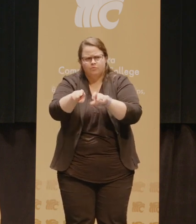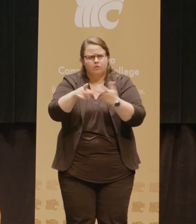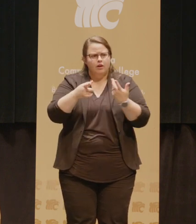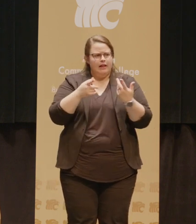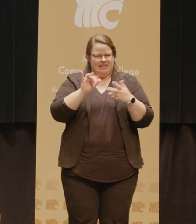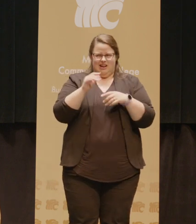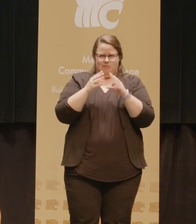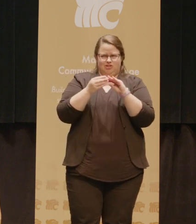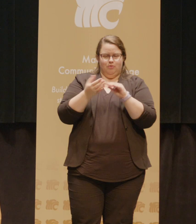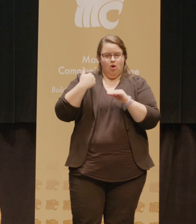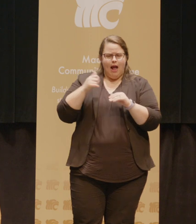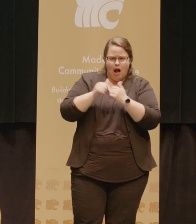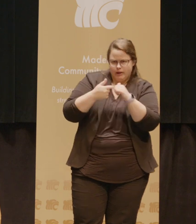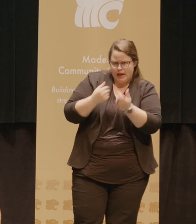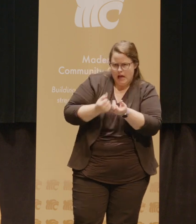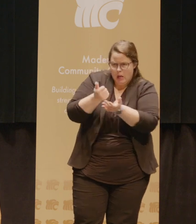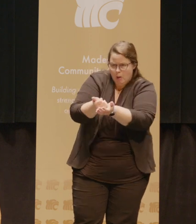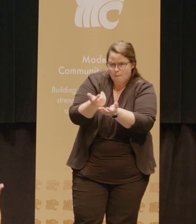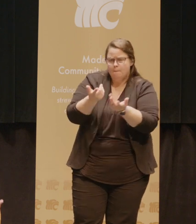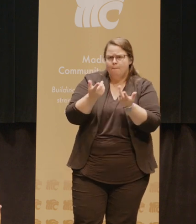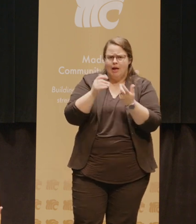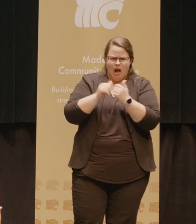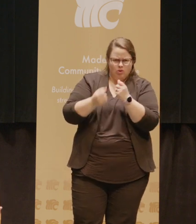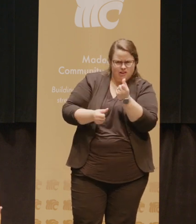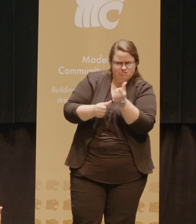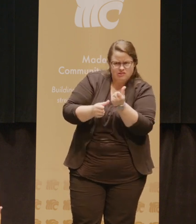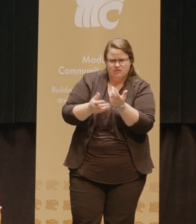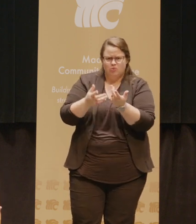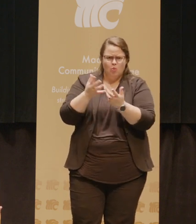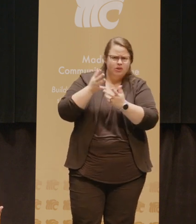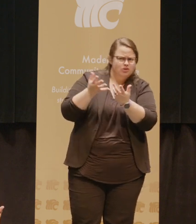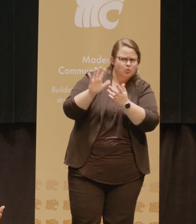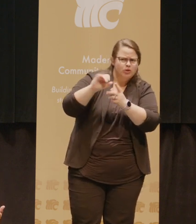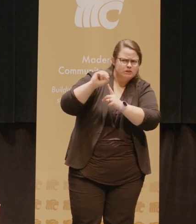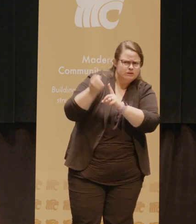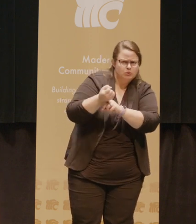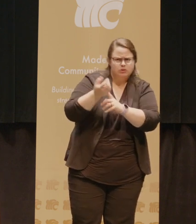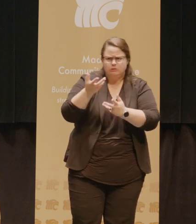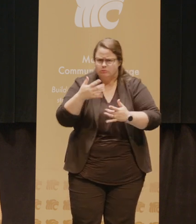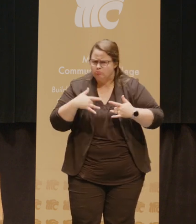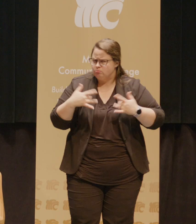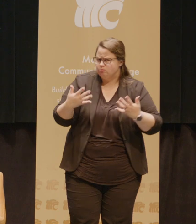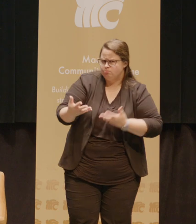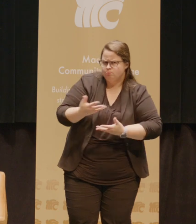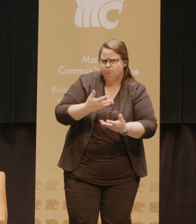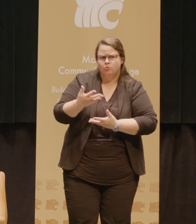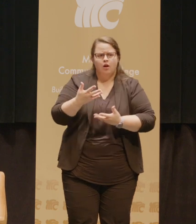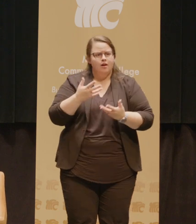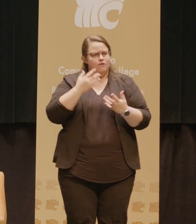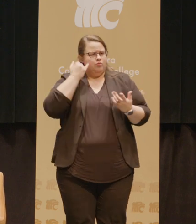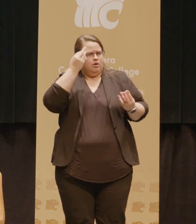can I be of service? What can be done to assist you? What are your circumstances, right? And so when you start thinking about that,